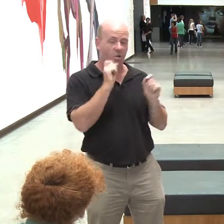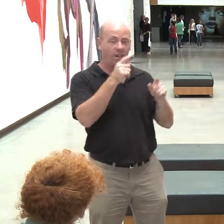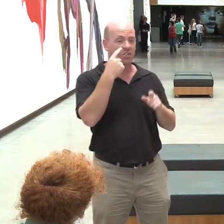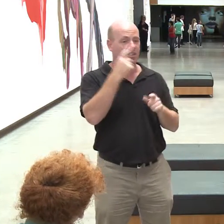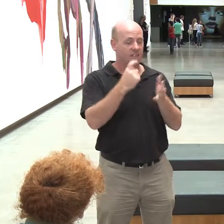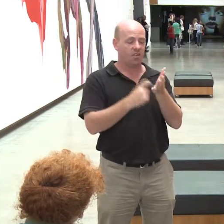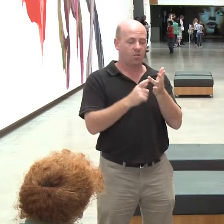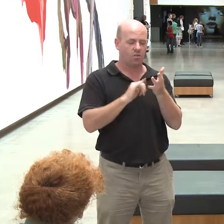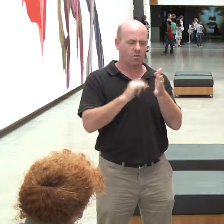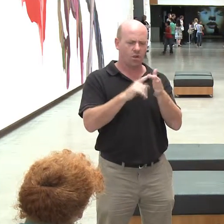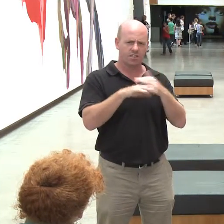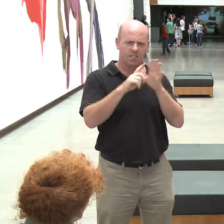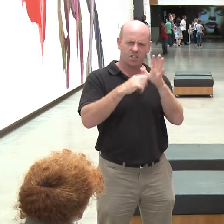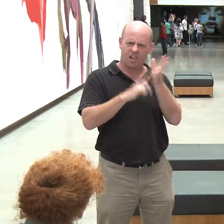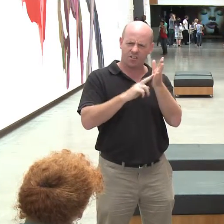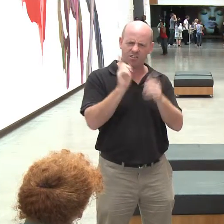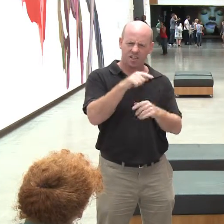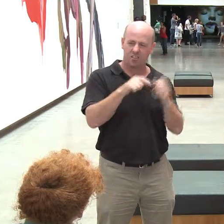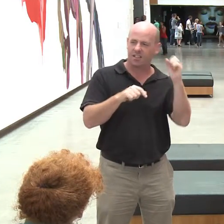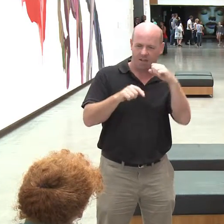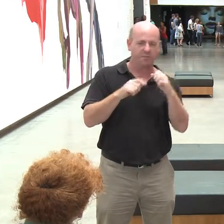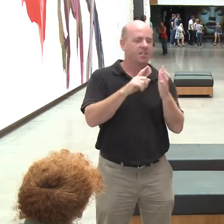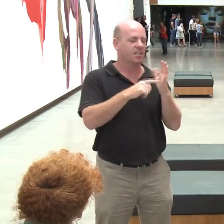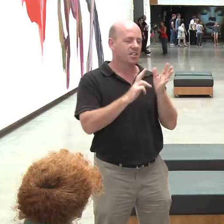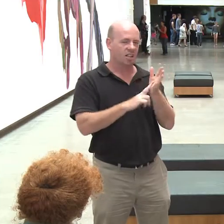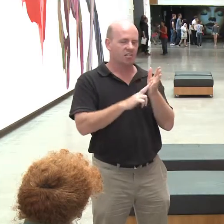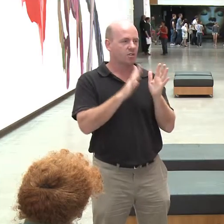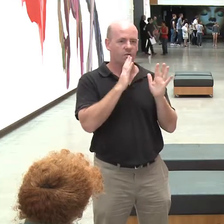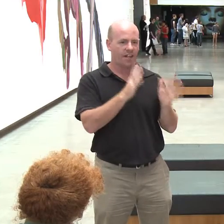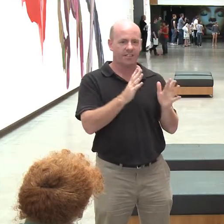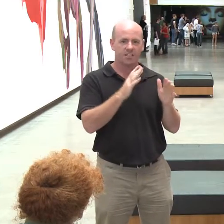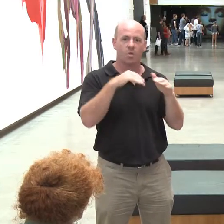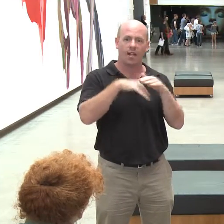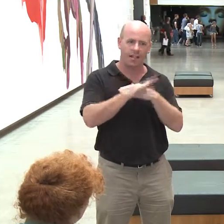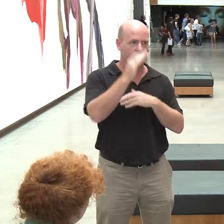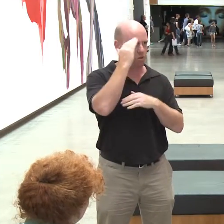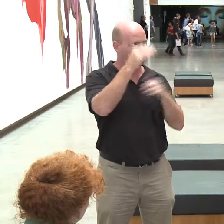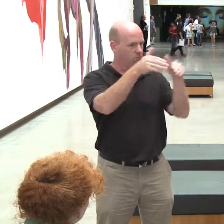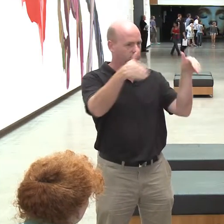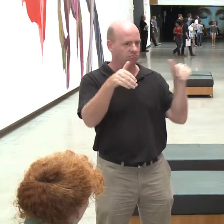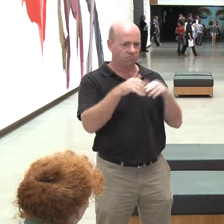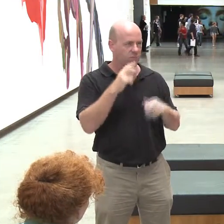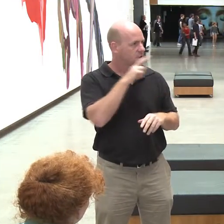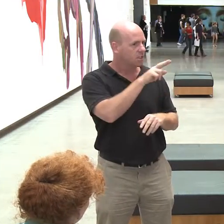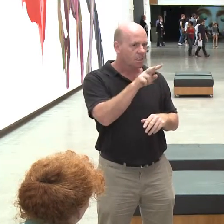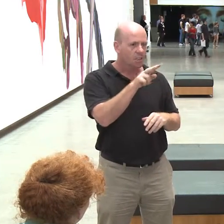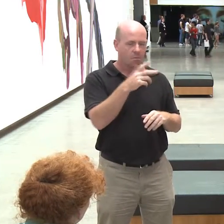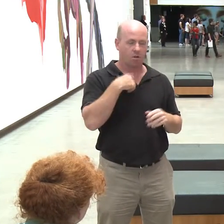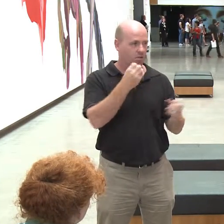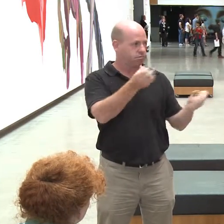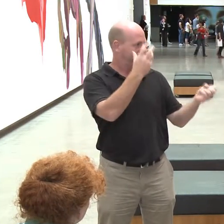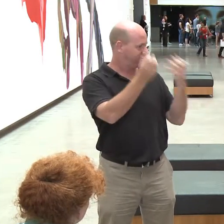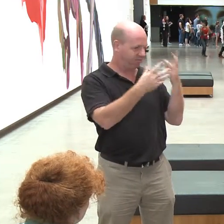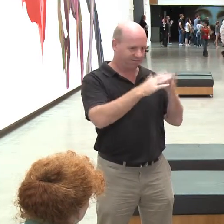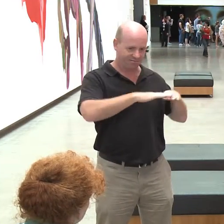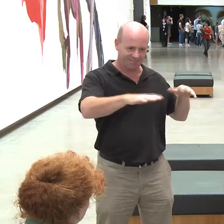in January. Did I come in January? Yep. I came in January. And it was fantastic to go into the studio because, A, it was redolent with this